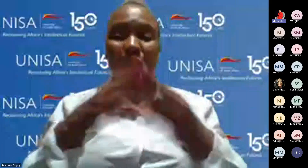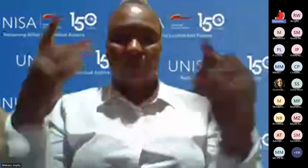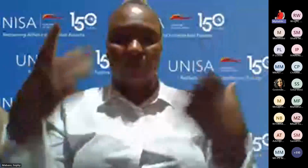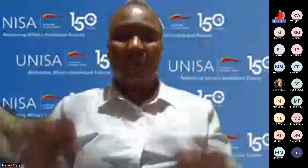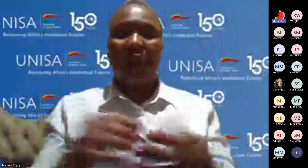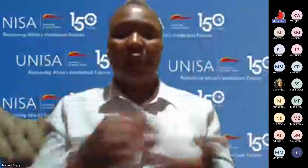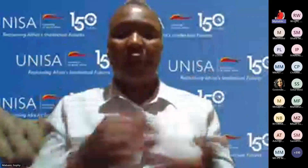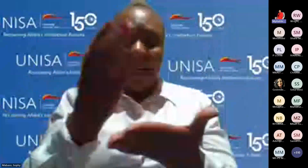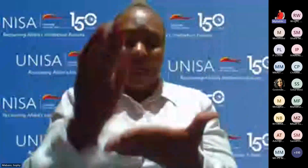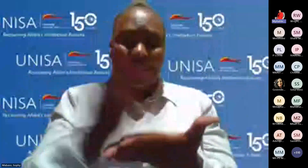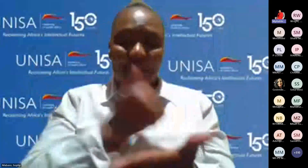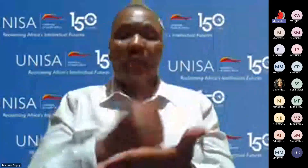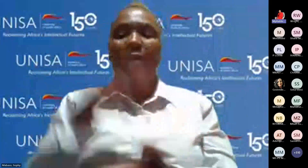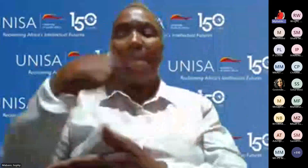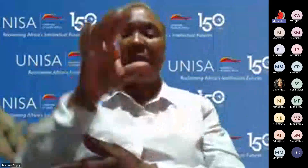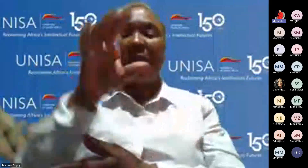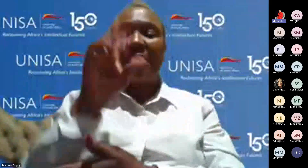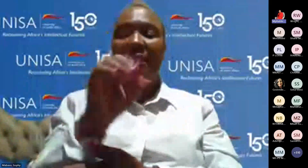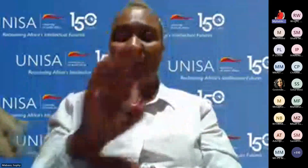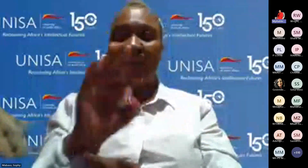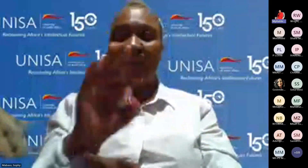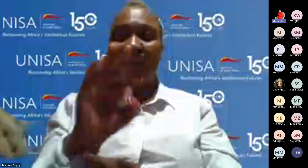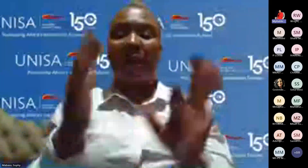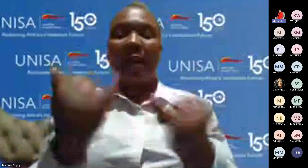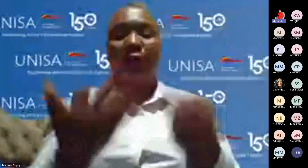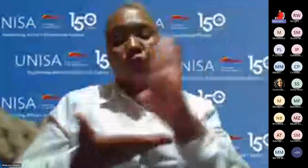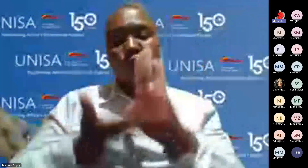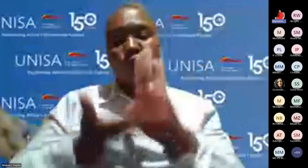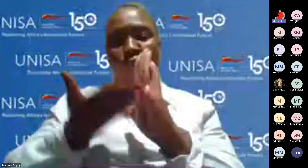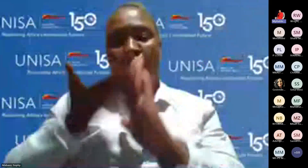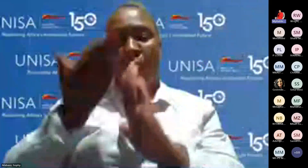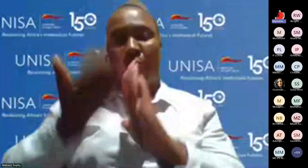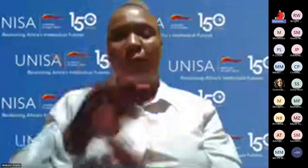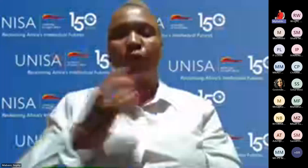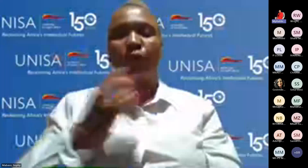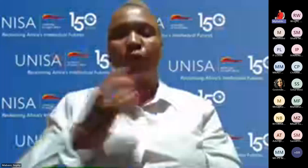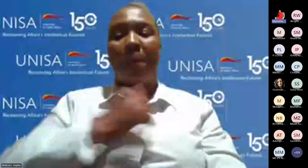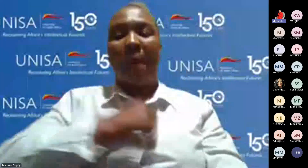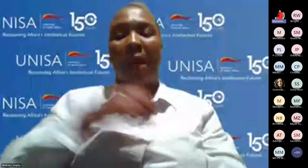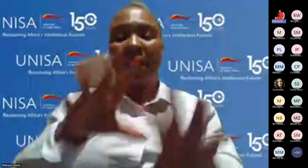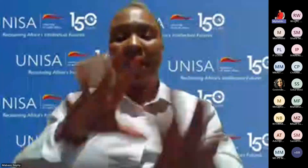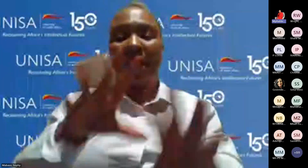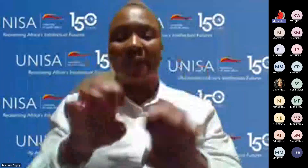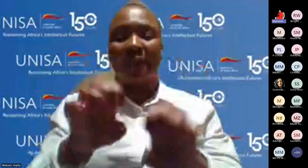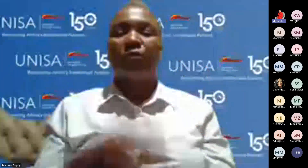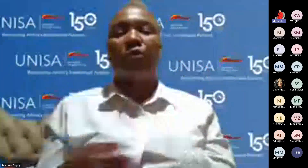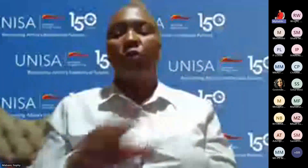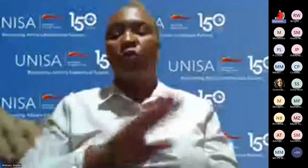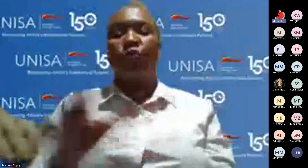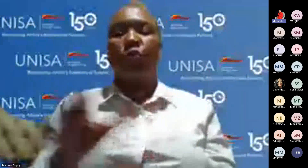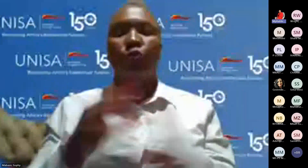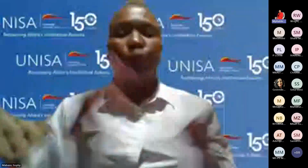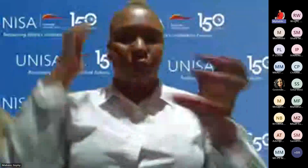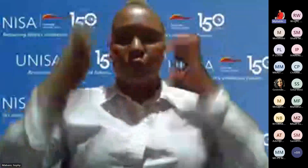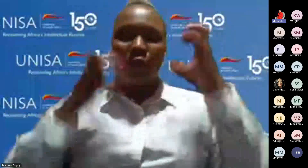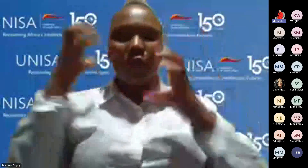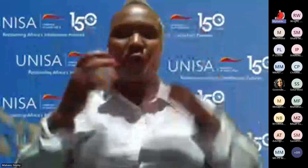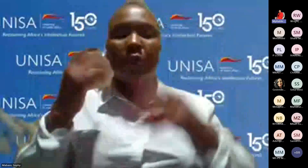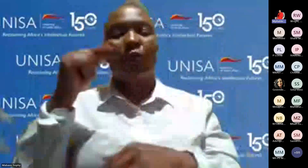save as PDF and now upload to My Exams. So you shouldn't be confused